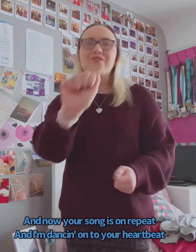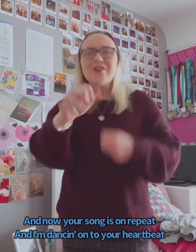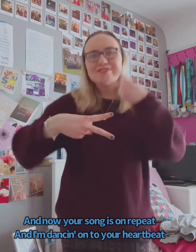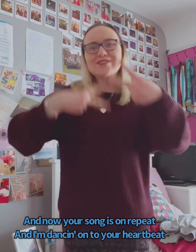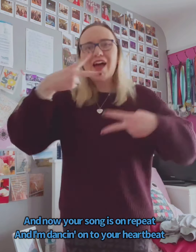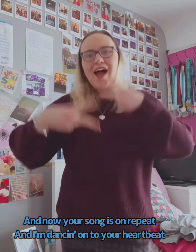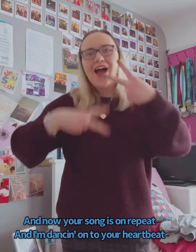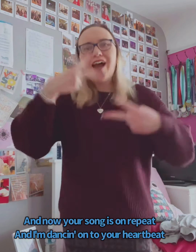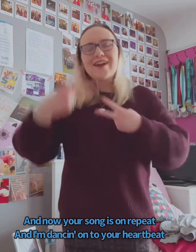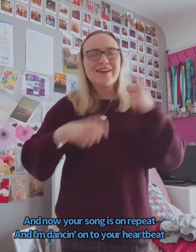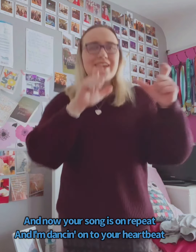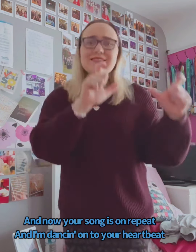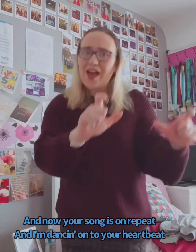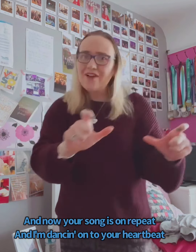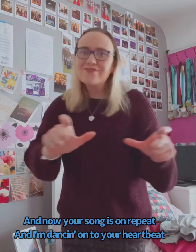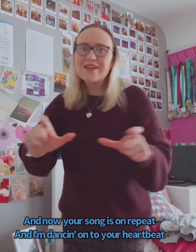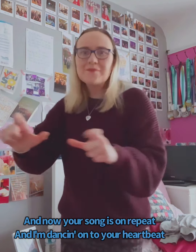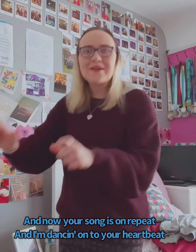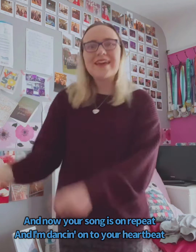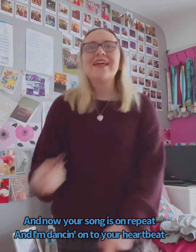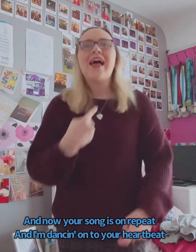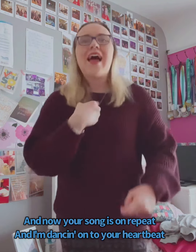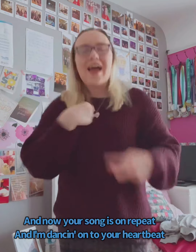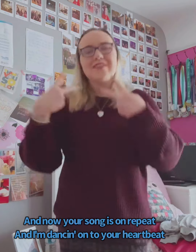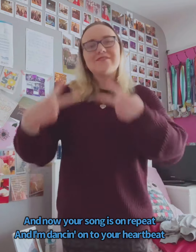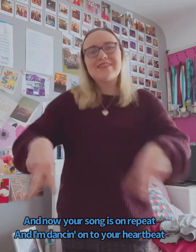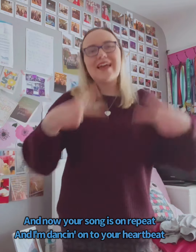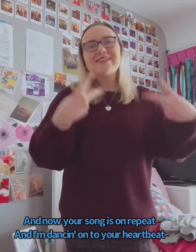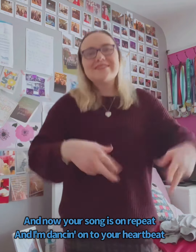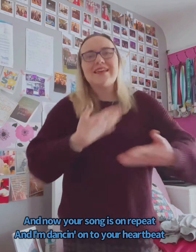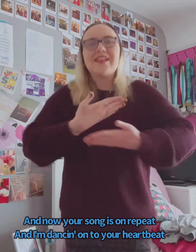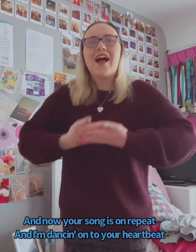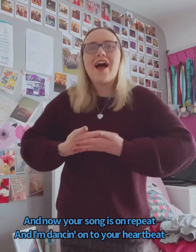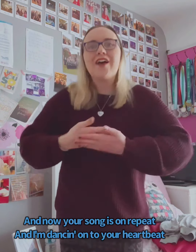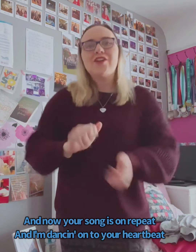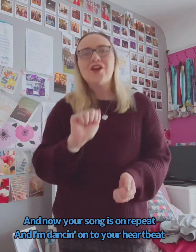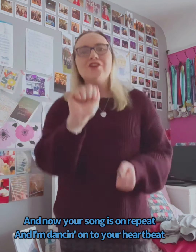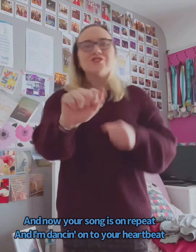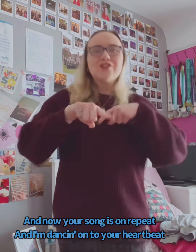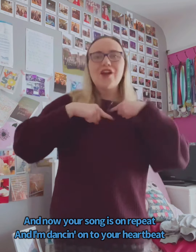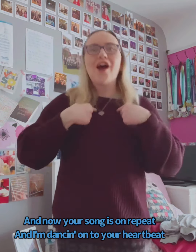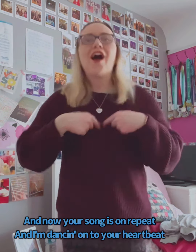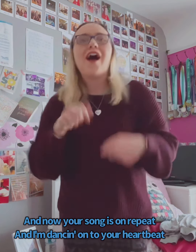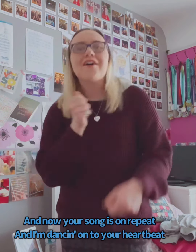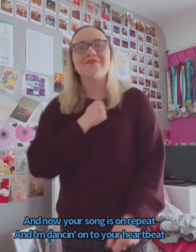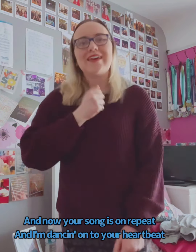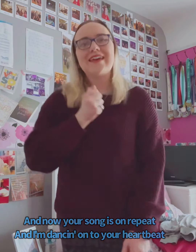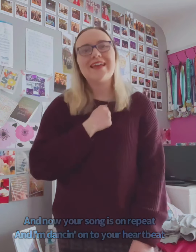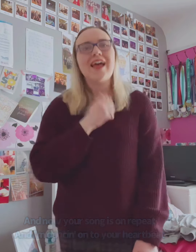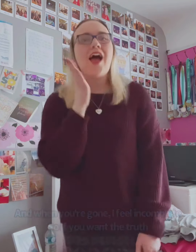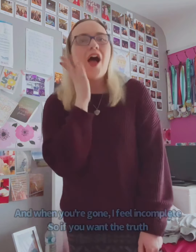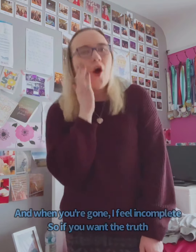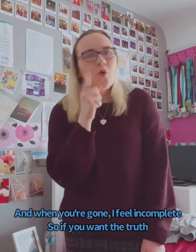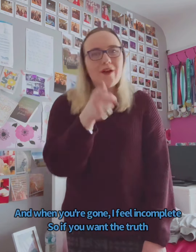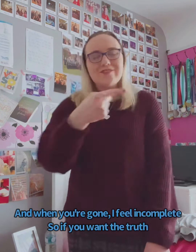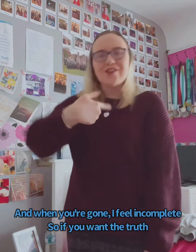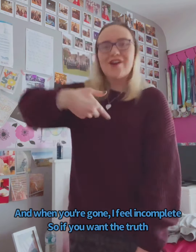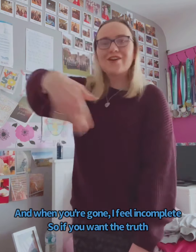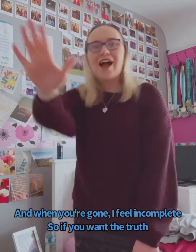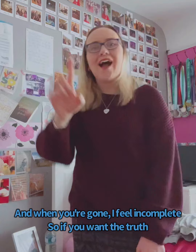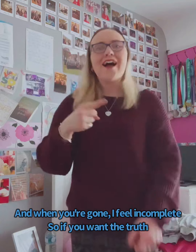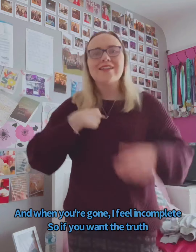now your song is on repeat And I'm dancing on to your heartbeat And